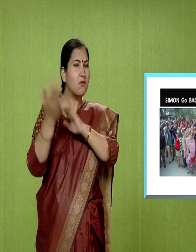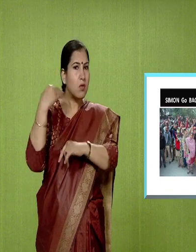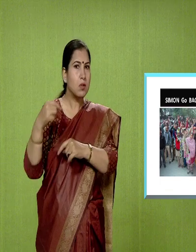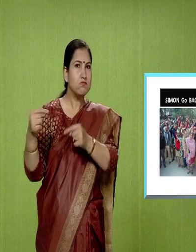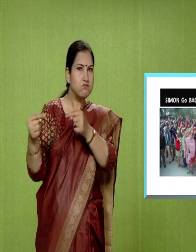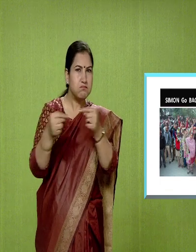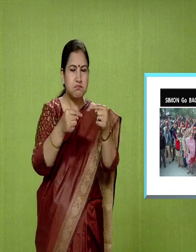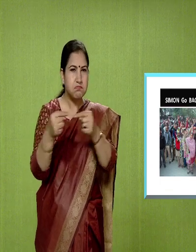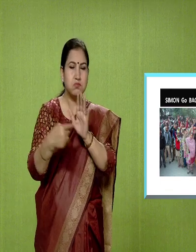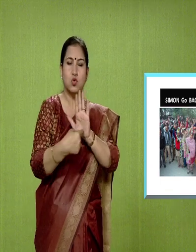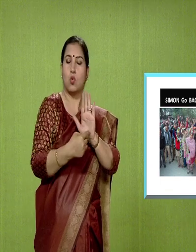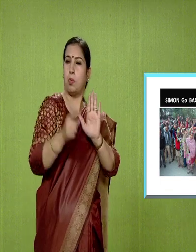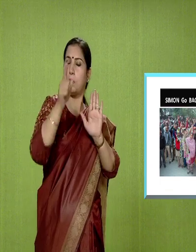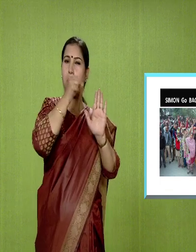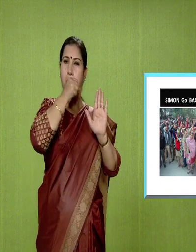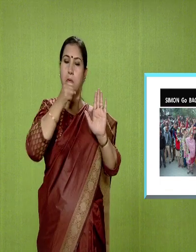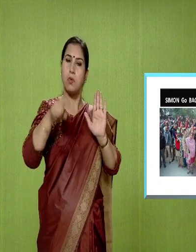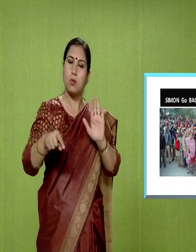such demonstration,